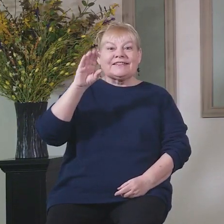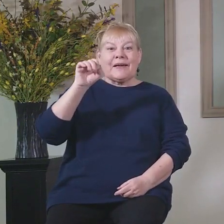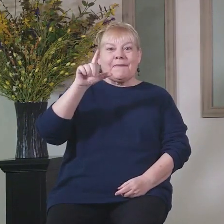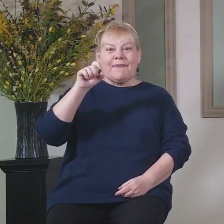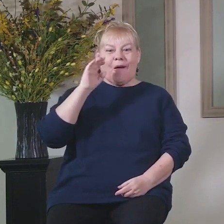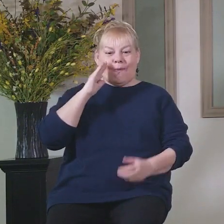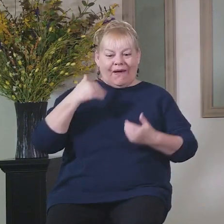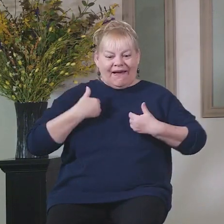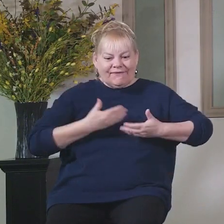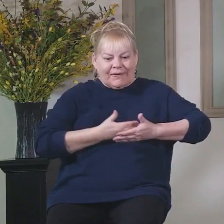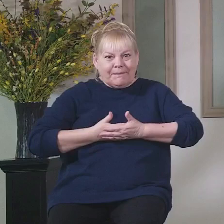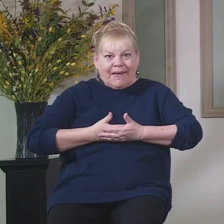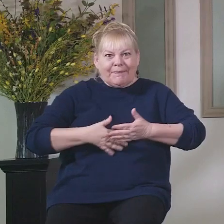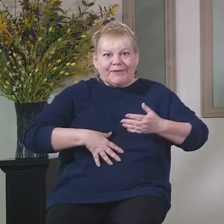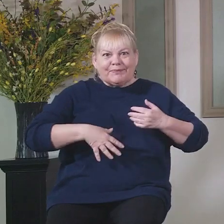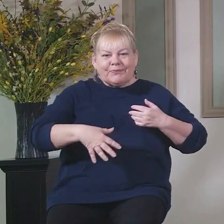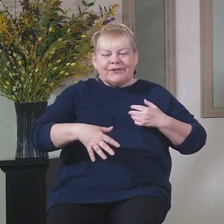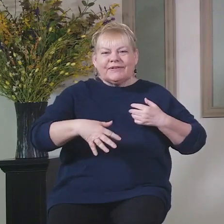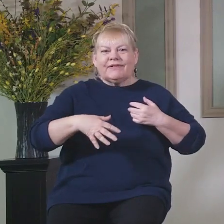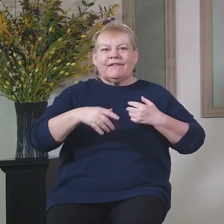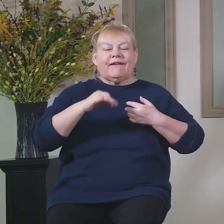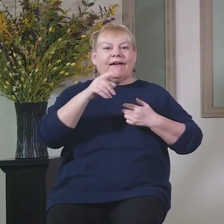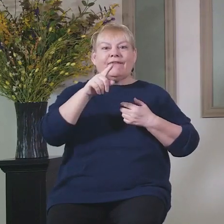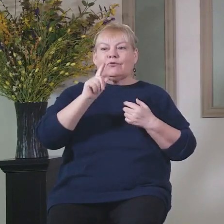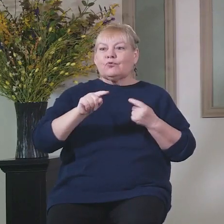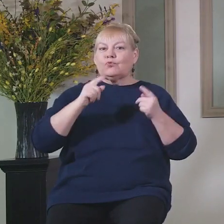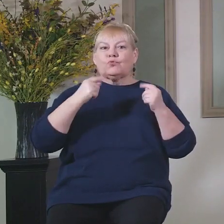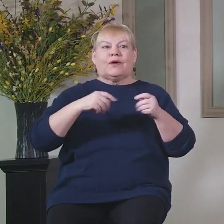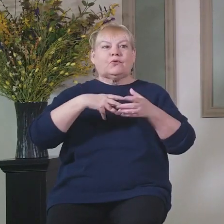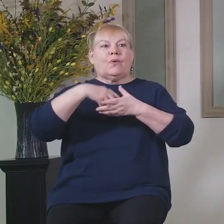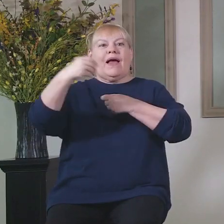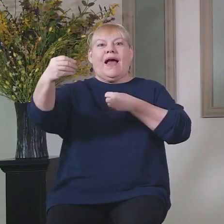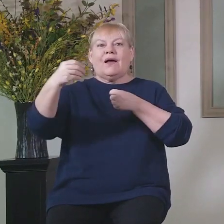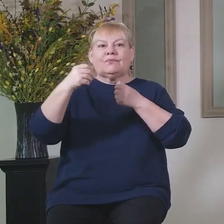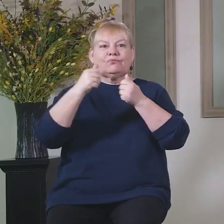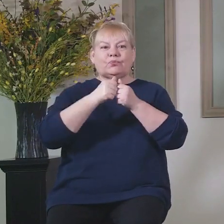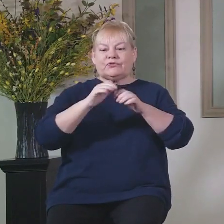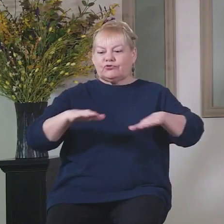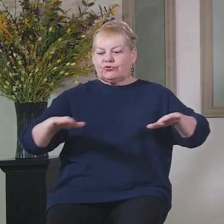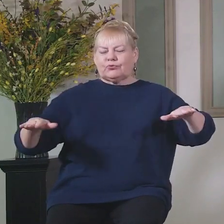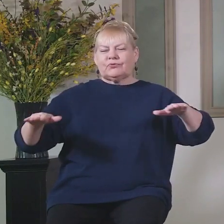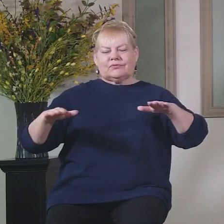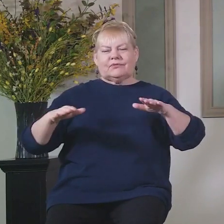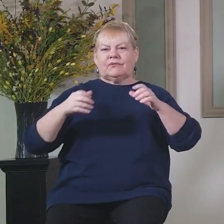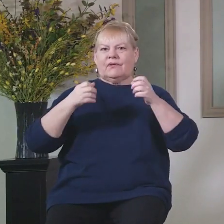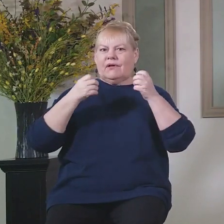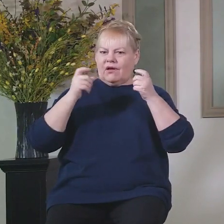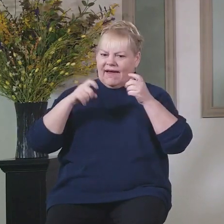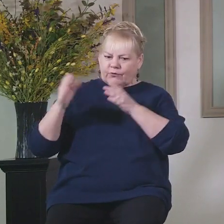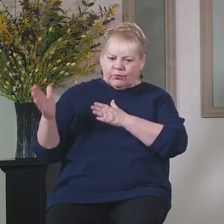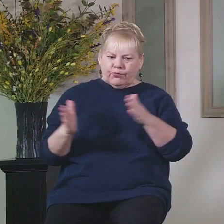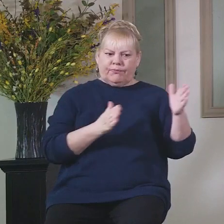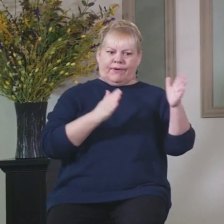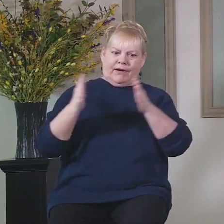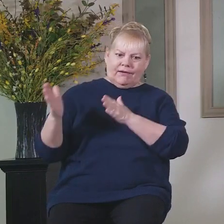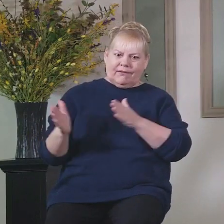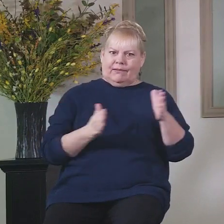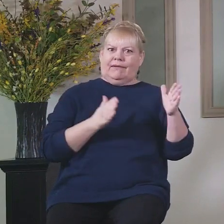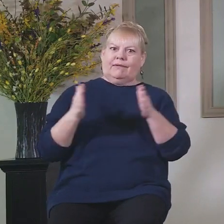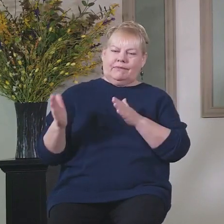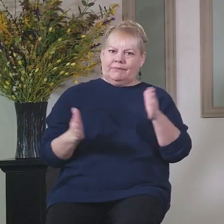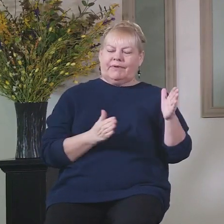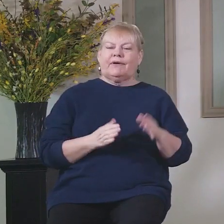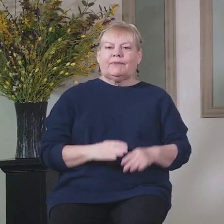baby, if you're just trying to get out the door with the kids, there's a lot of preparation that goes into play.